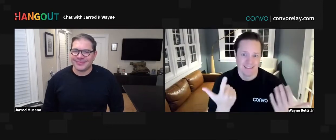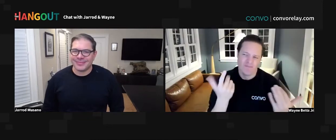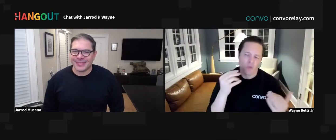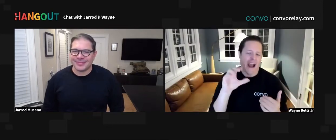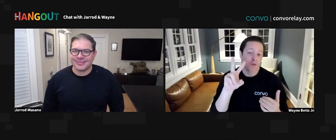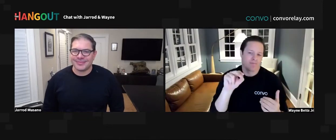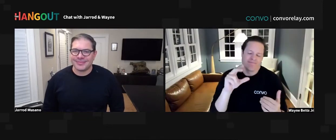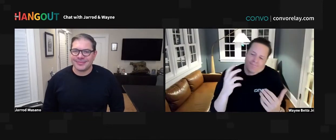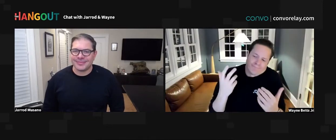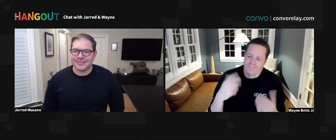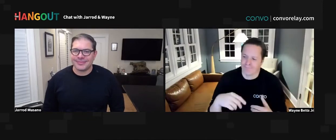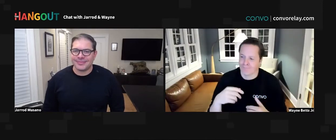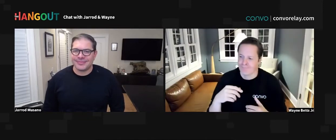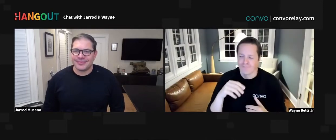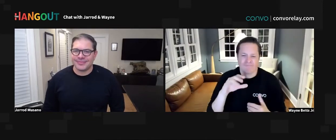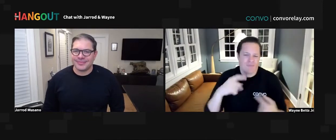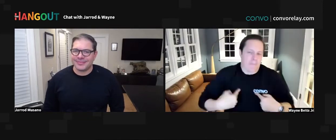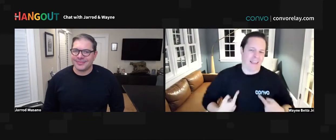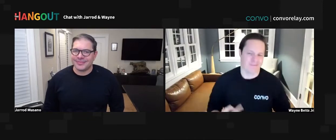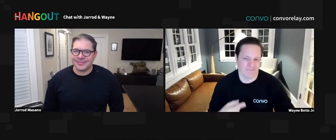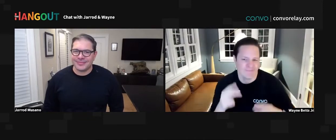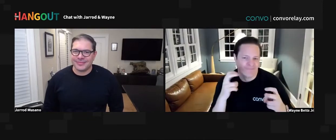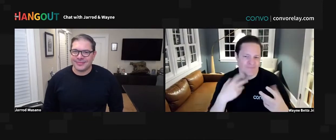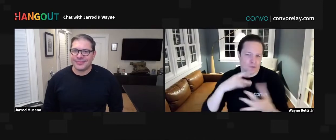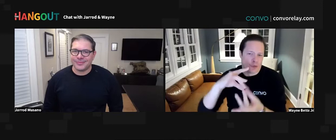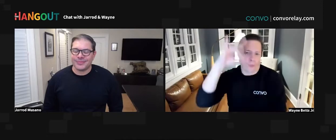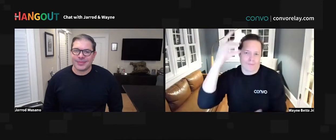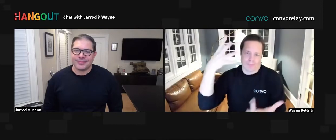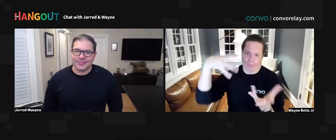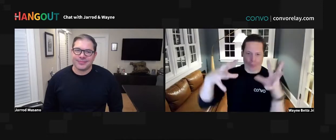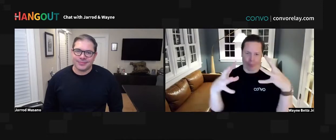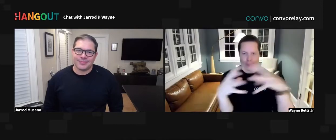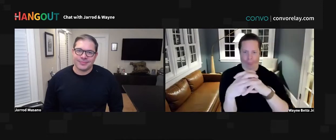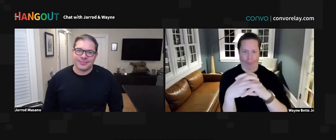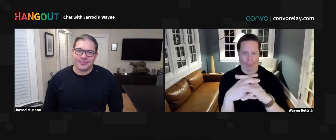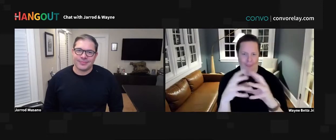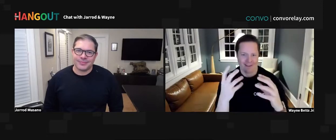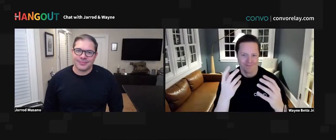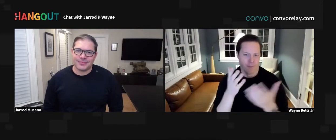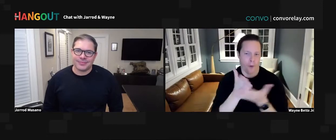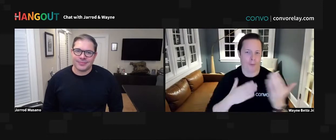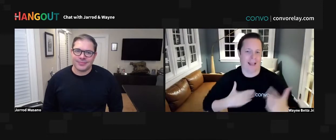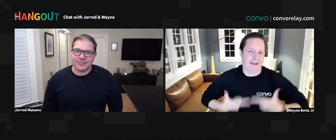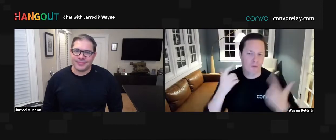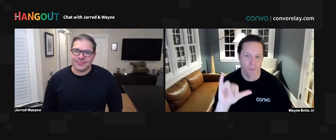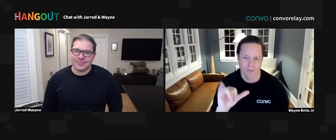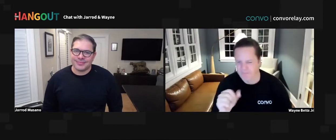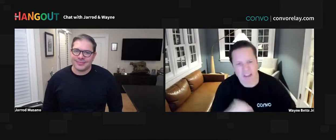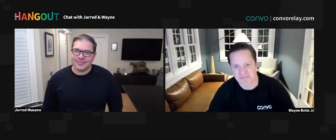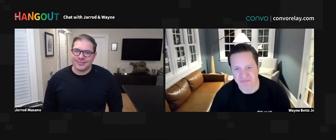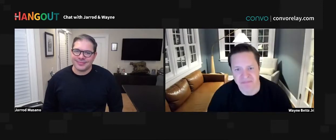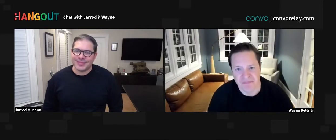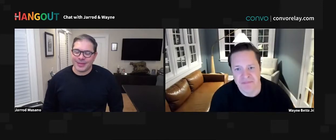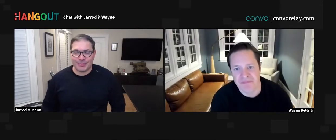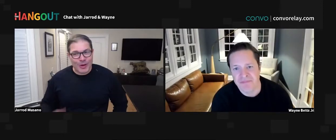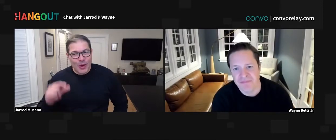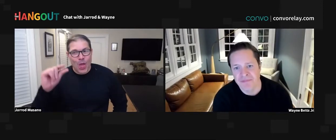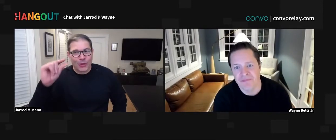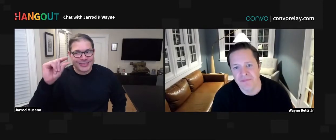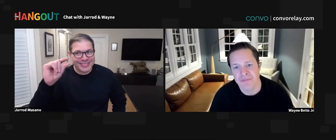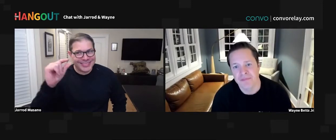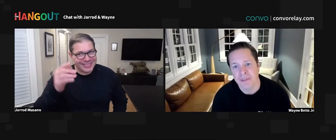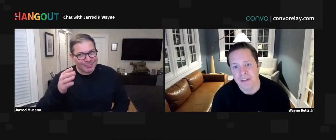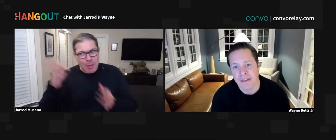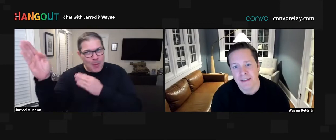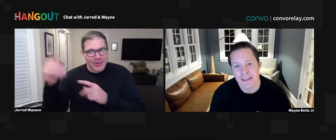way I have been engaged. It's shaped the way I think today. So for me, it's my soul. It's just embodied in who I am, and it's a